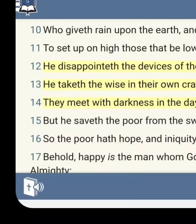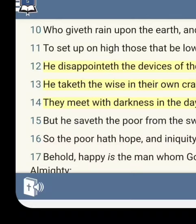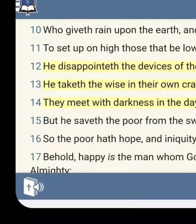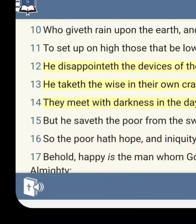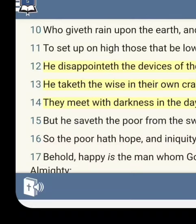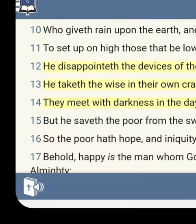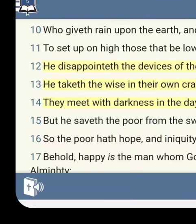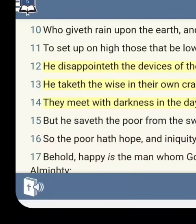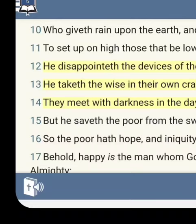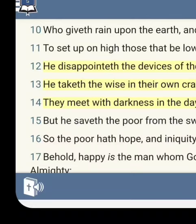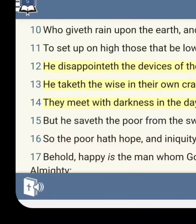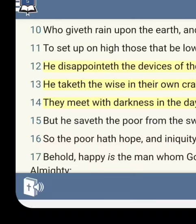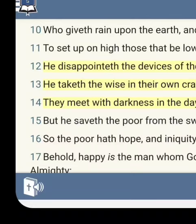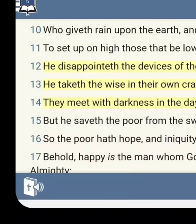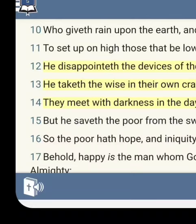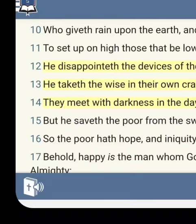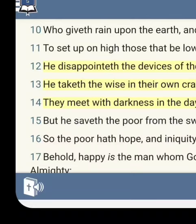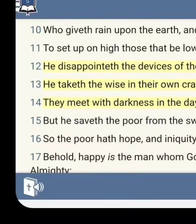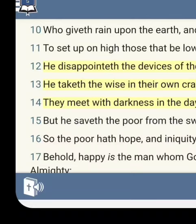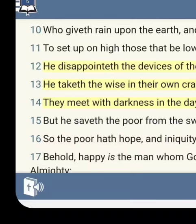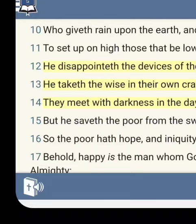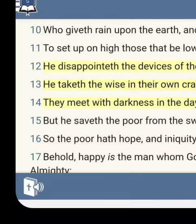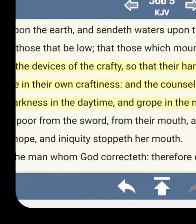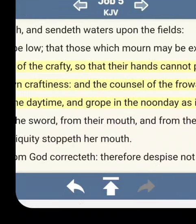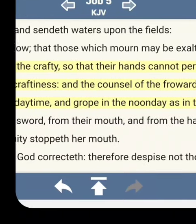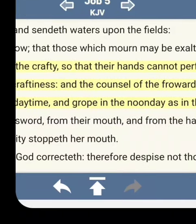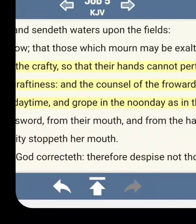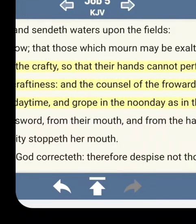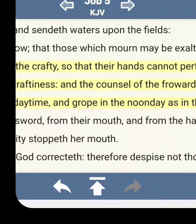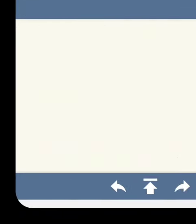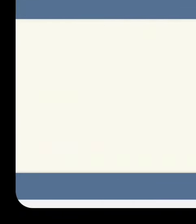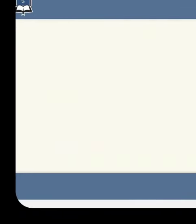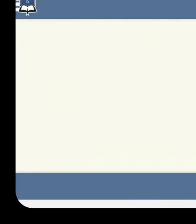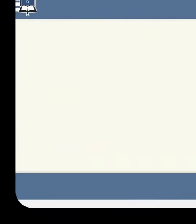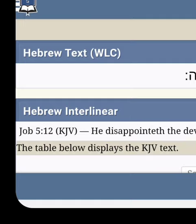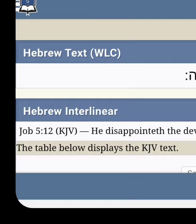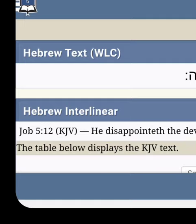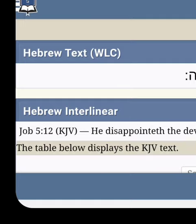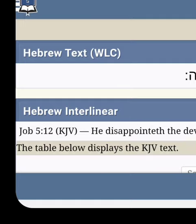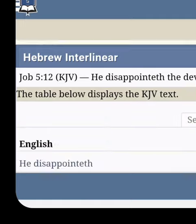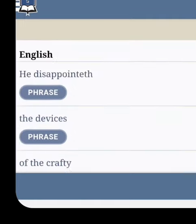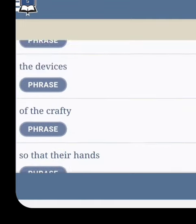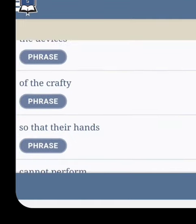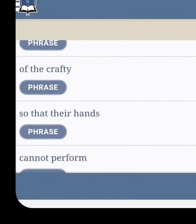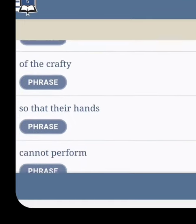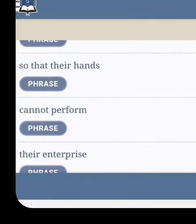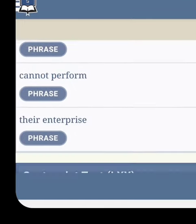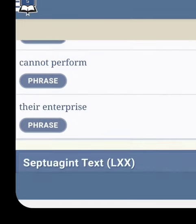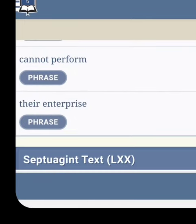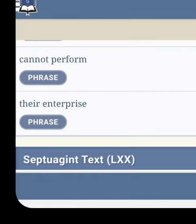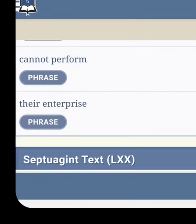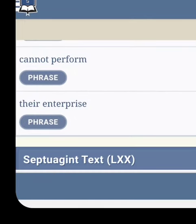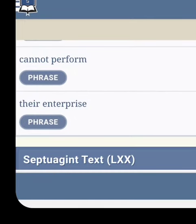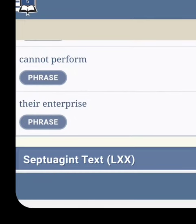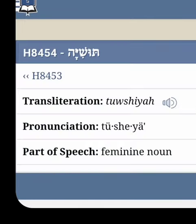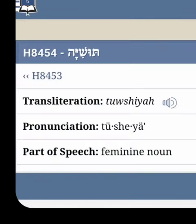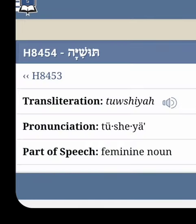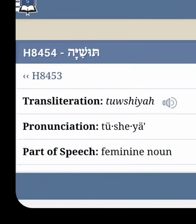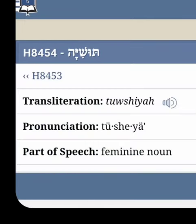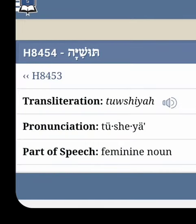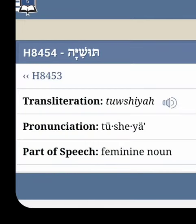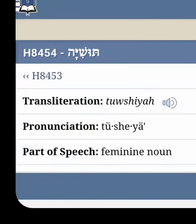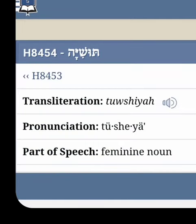can't perform their device. Now, when you go into this word enterprise, I was just giving it a look